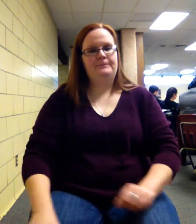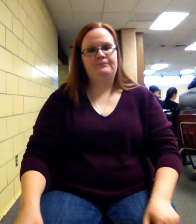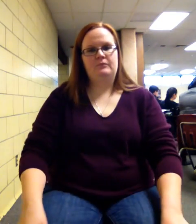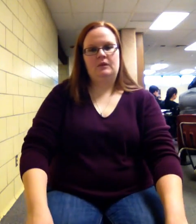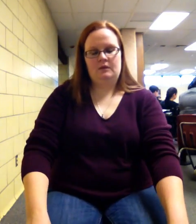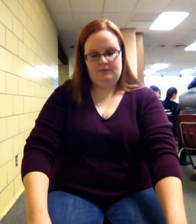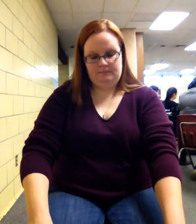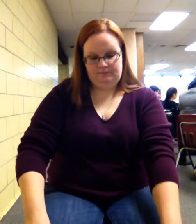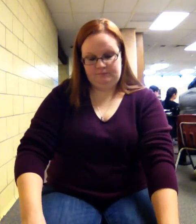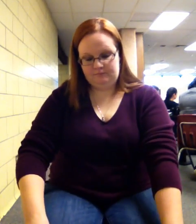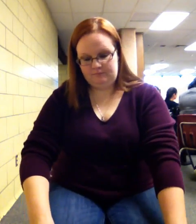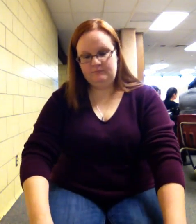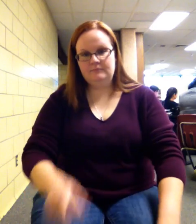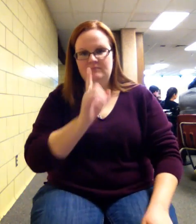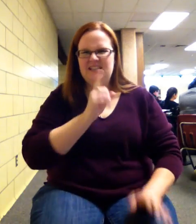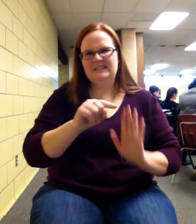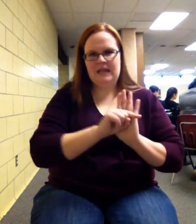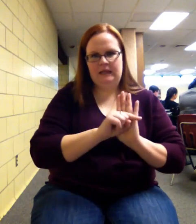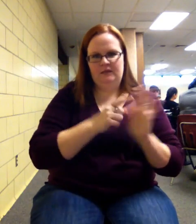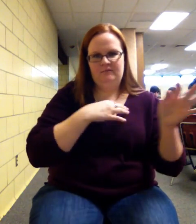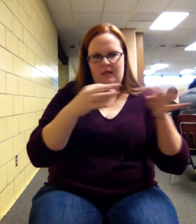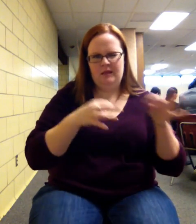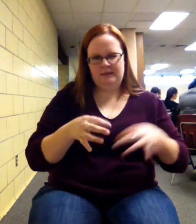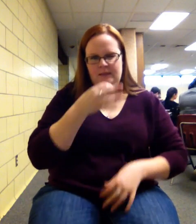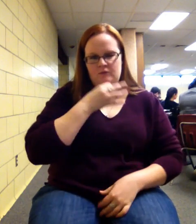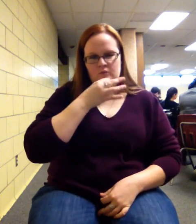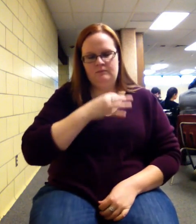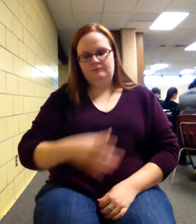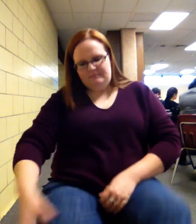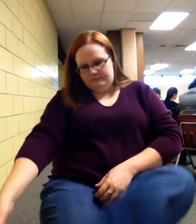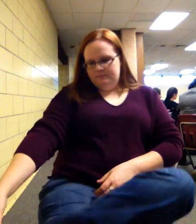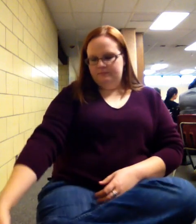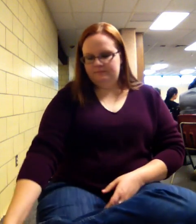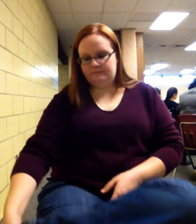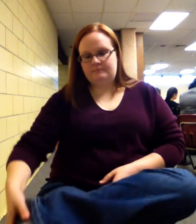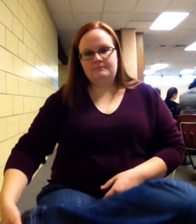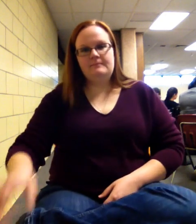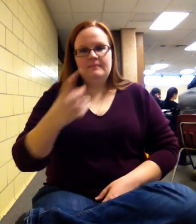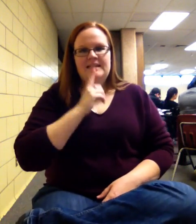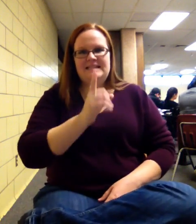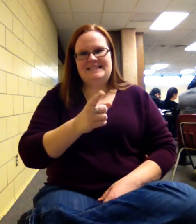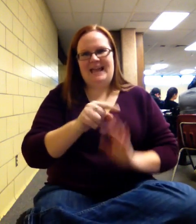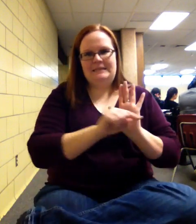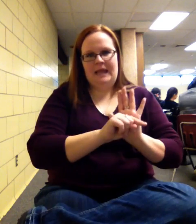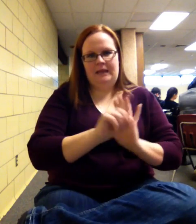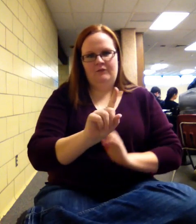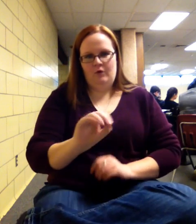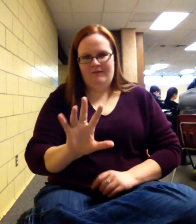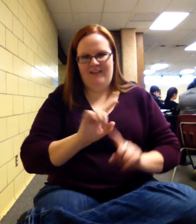And it's a negative. I'll explain that here in a minute. It's a negative 105. I'll explain that in a minute. So just make sure you're getting the 105.